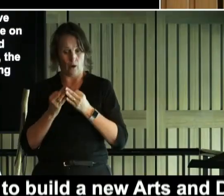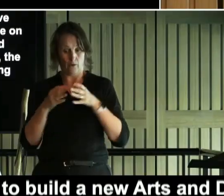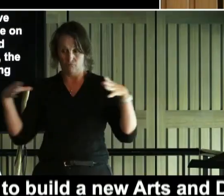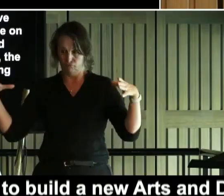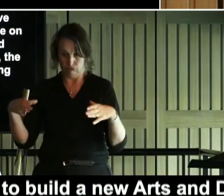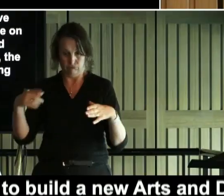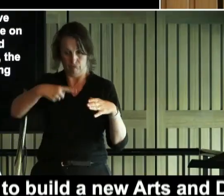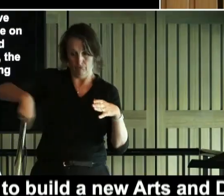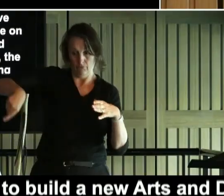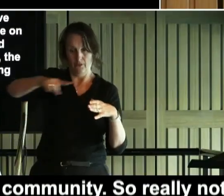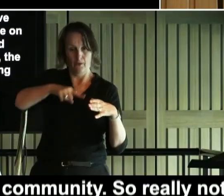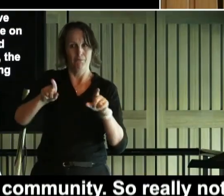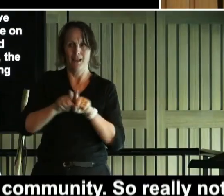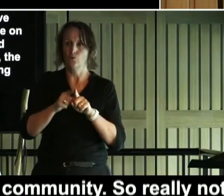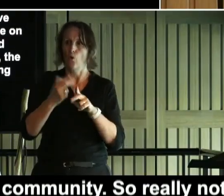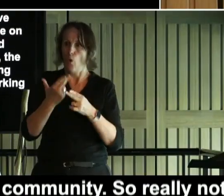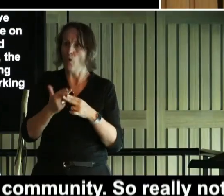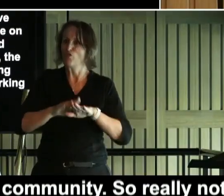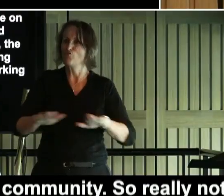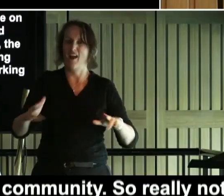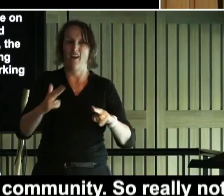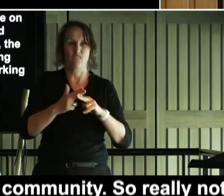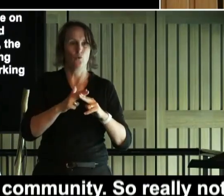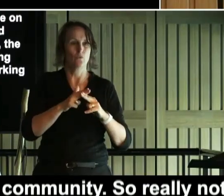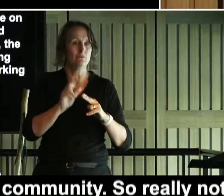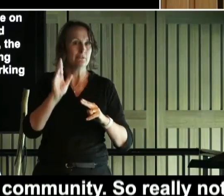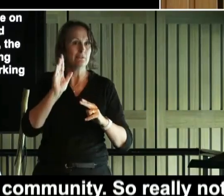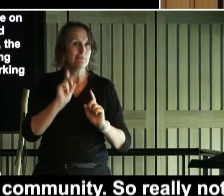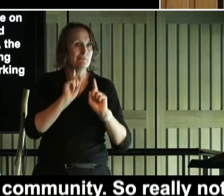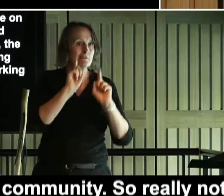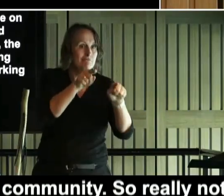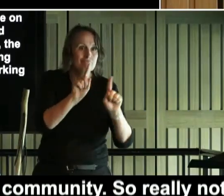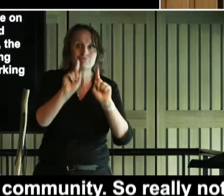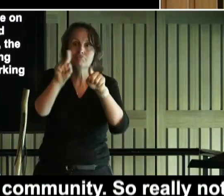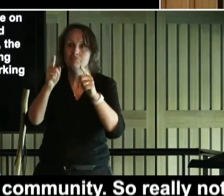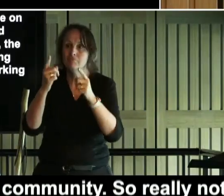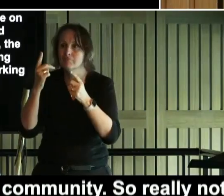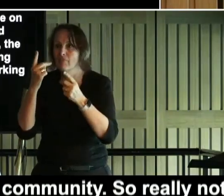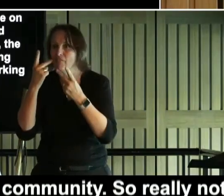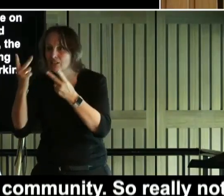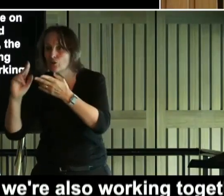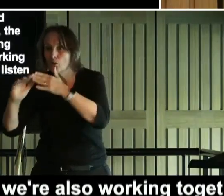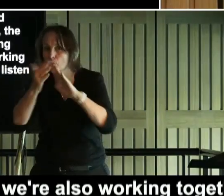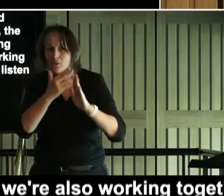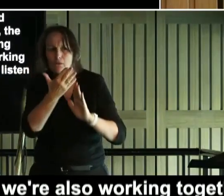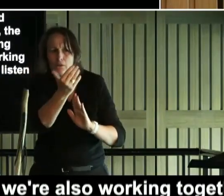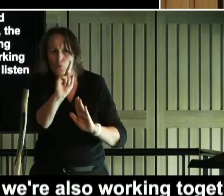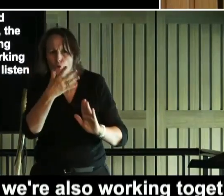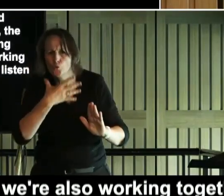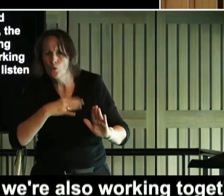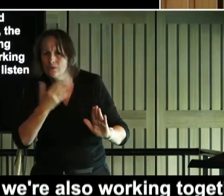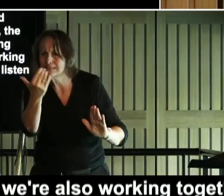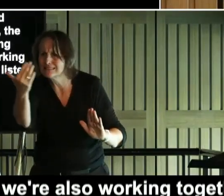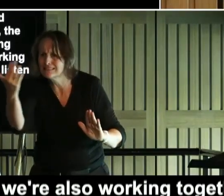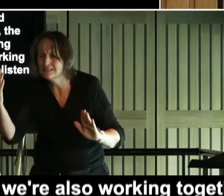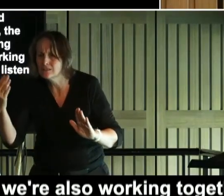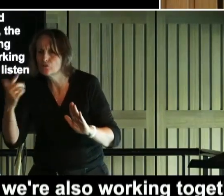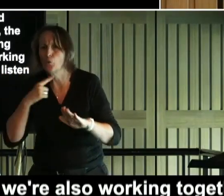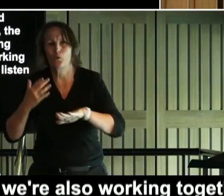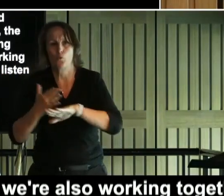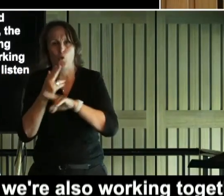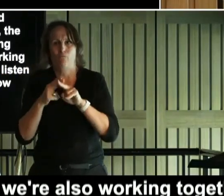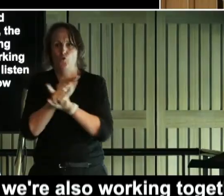also working together on the ground to really go out and listen to people to find out what they want and how we can create